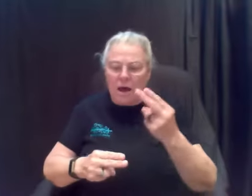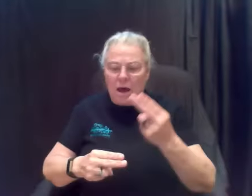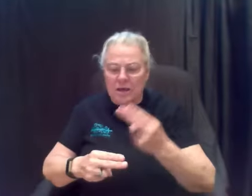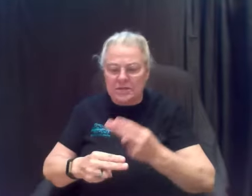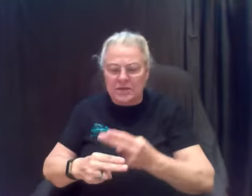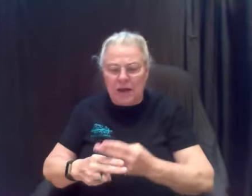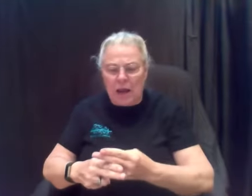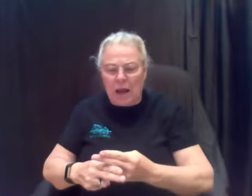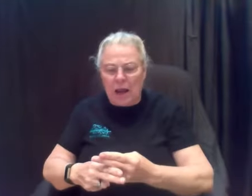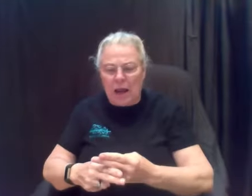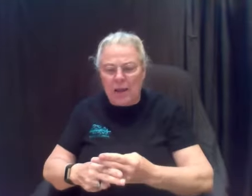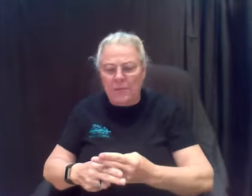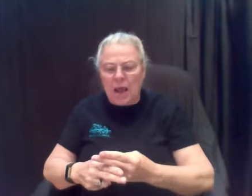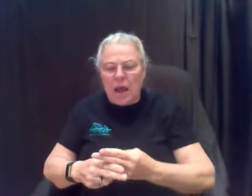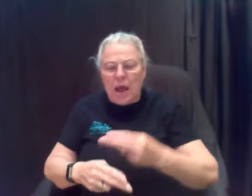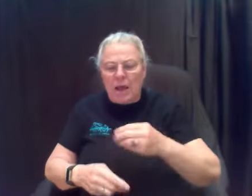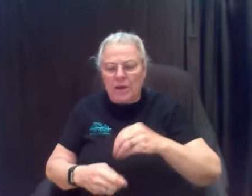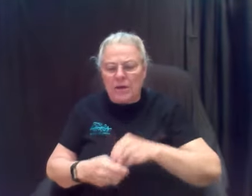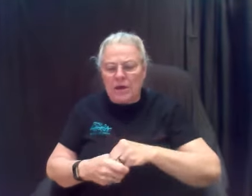Jesus' name, and in